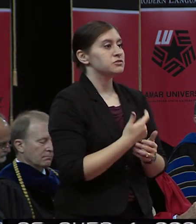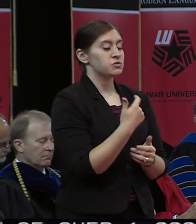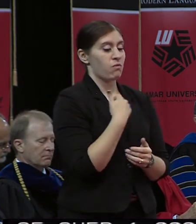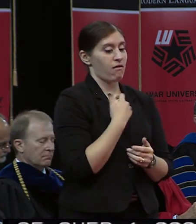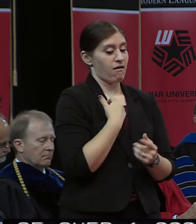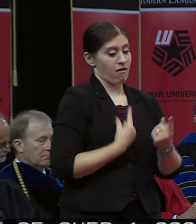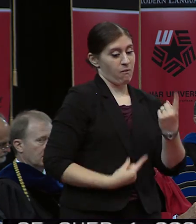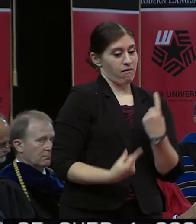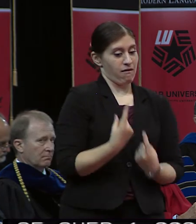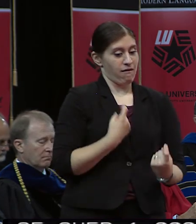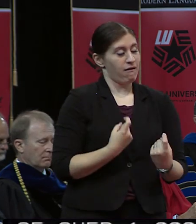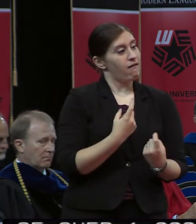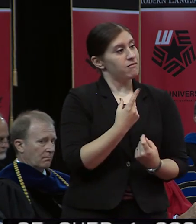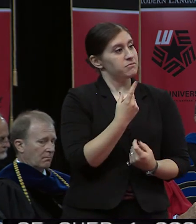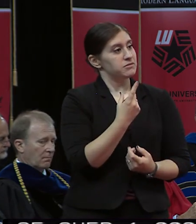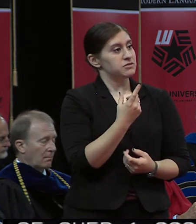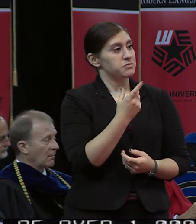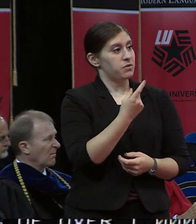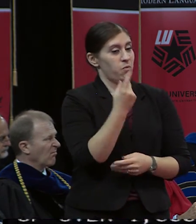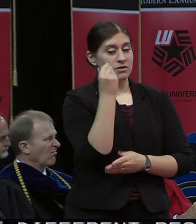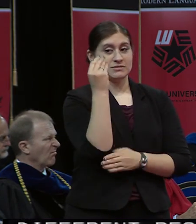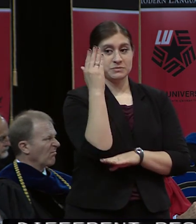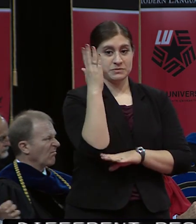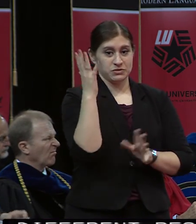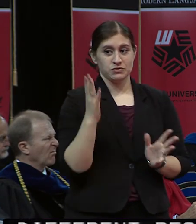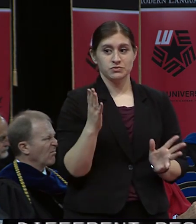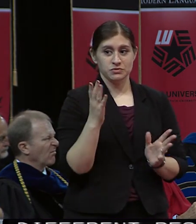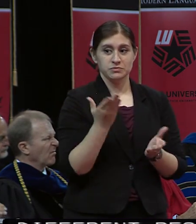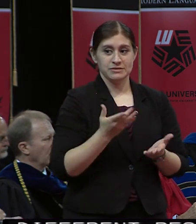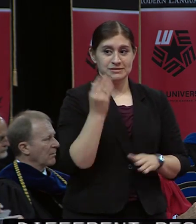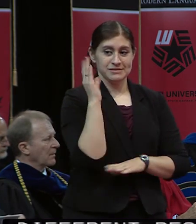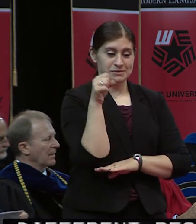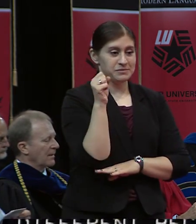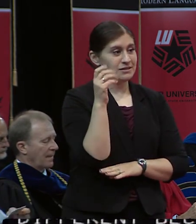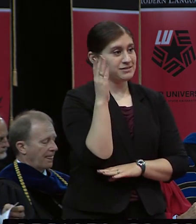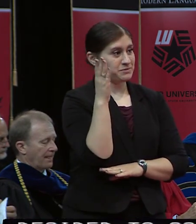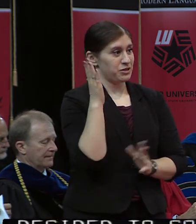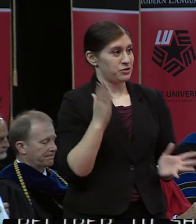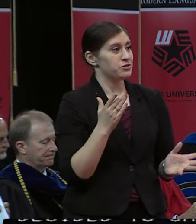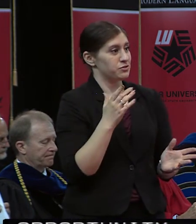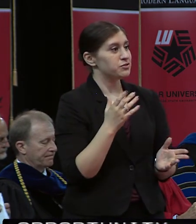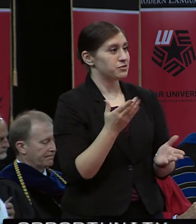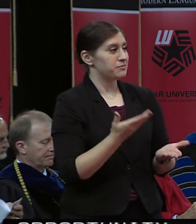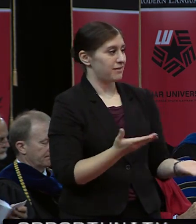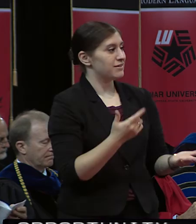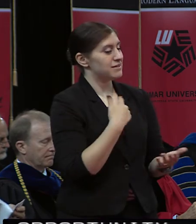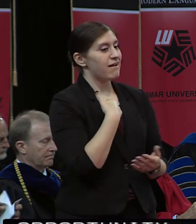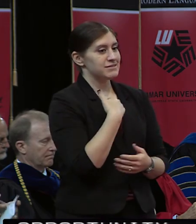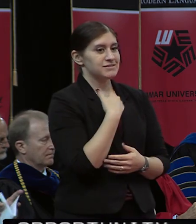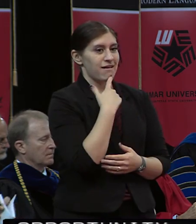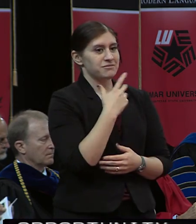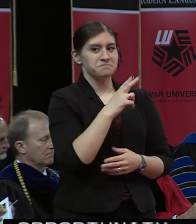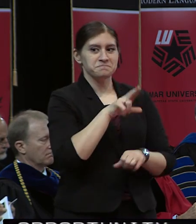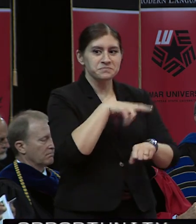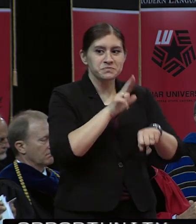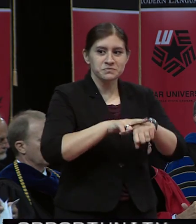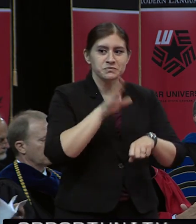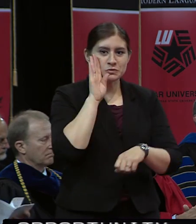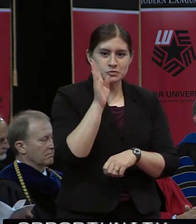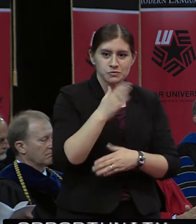to be your speaker, feeling inspired by my "Say Yes to Everything, Say Yes to Opportunity" motto, I said, "Of course, I would love